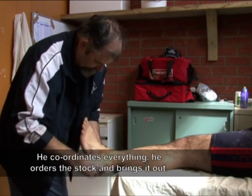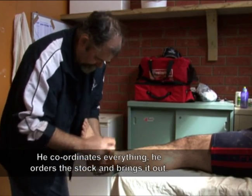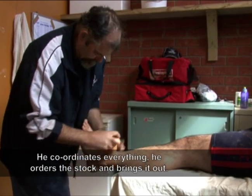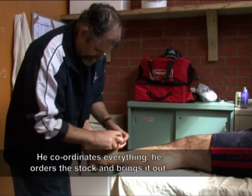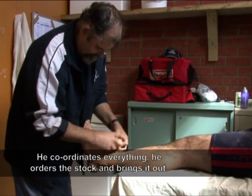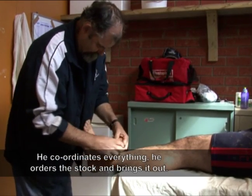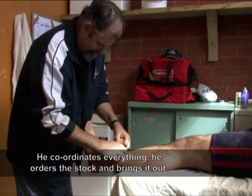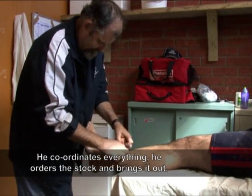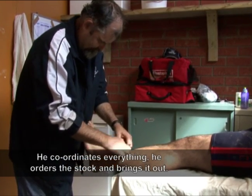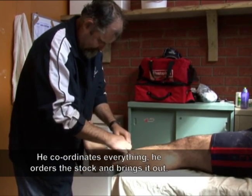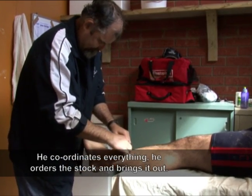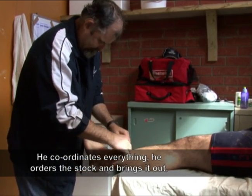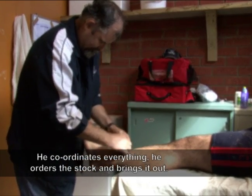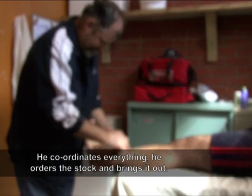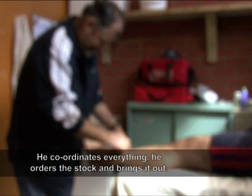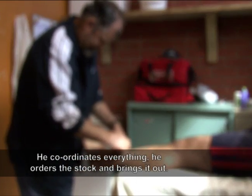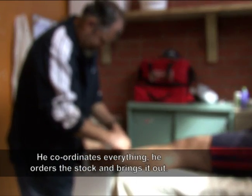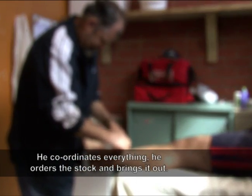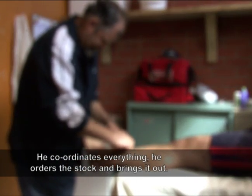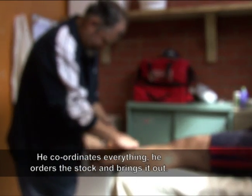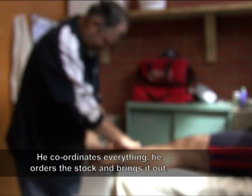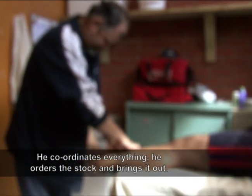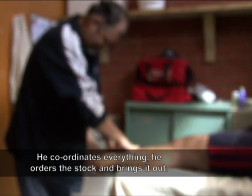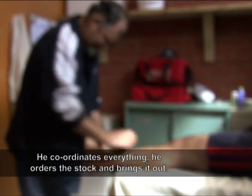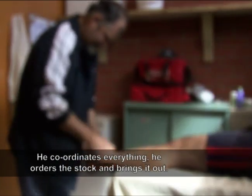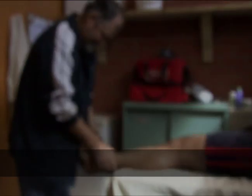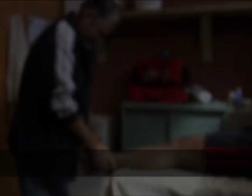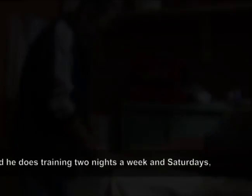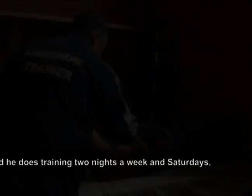He coordinates everything. He orders all the stock, picks up the stock, brings it out,